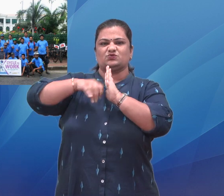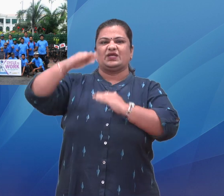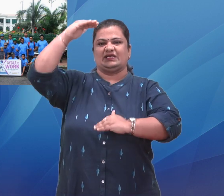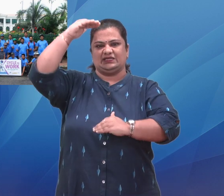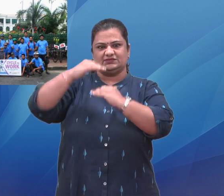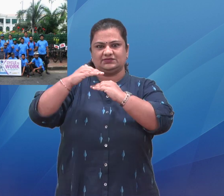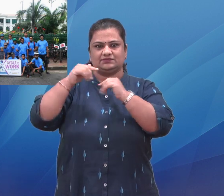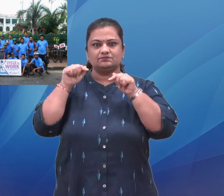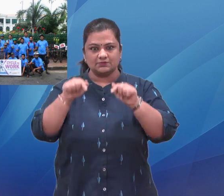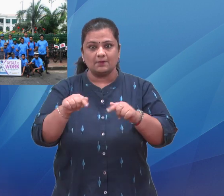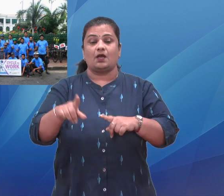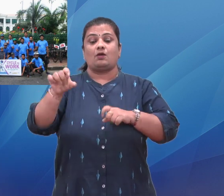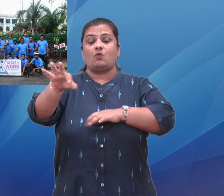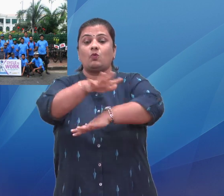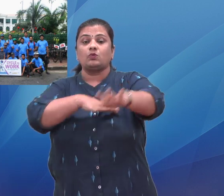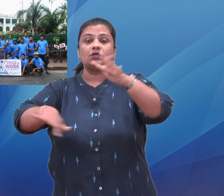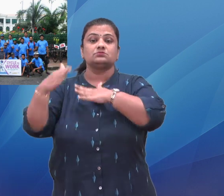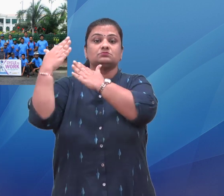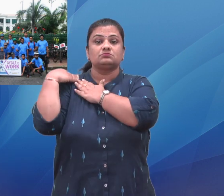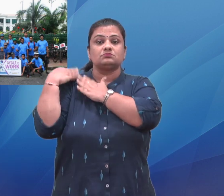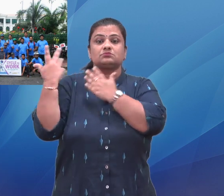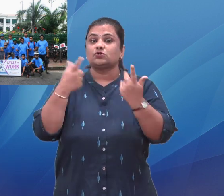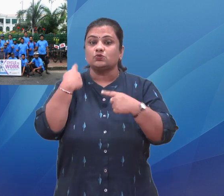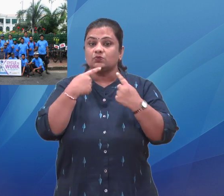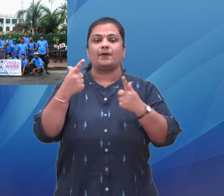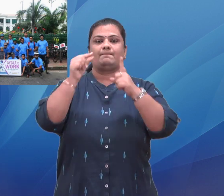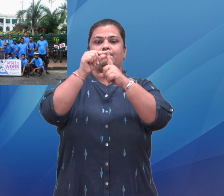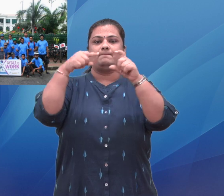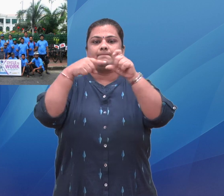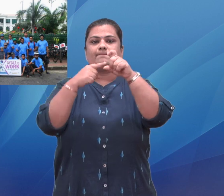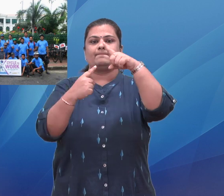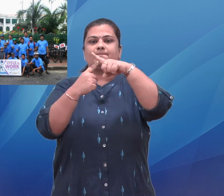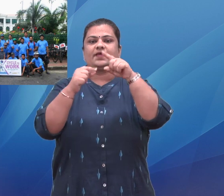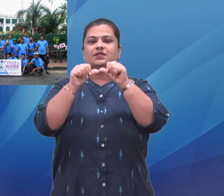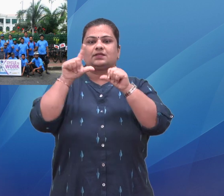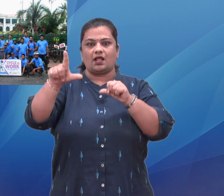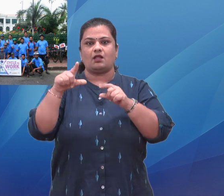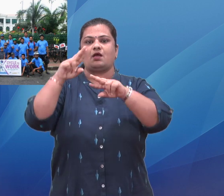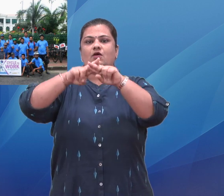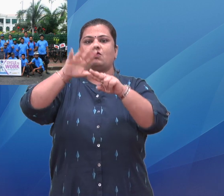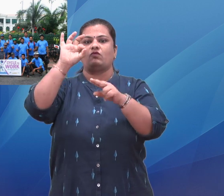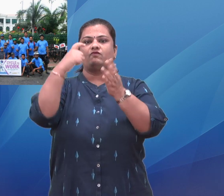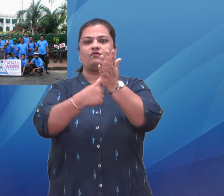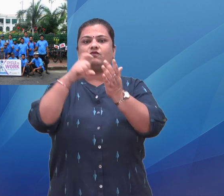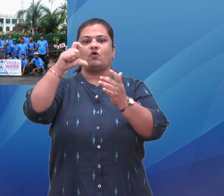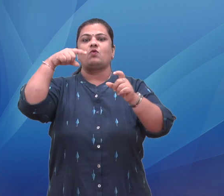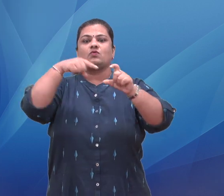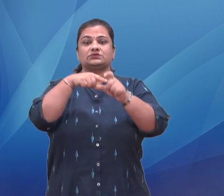t-shirt, accommodation at KTDC Golden Peak Resort, food, and a Pedal Force green card as a gift during the